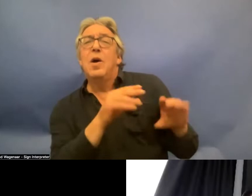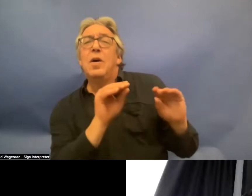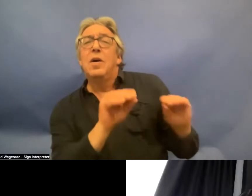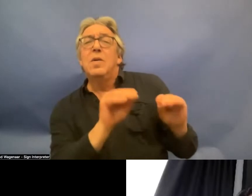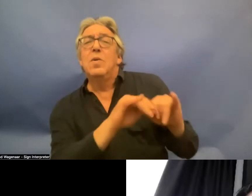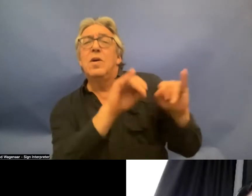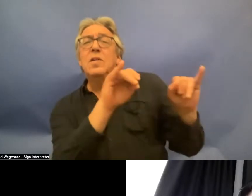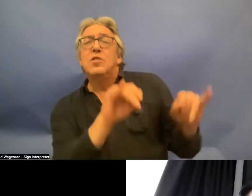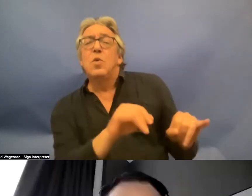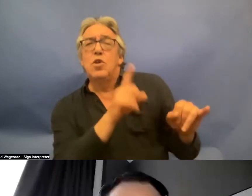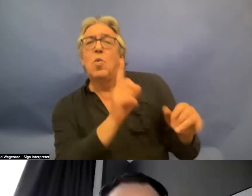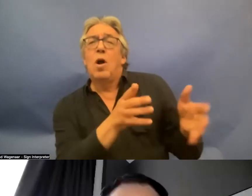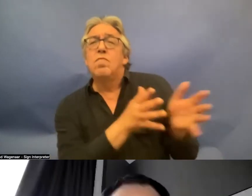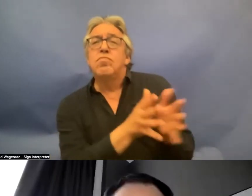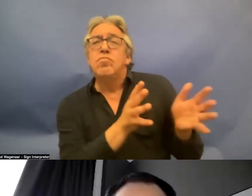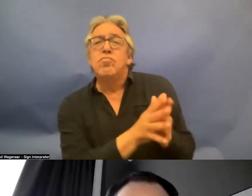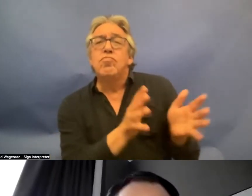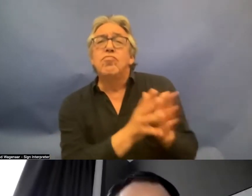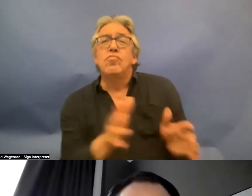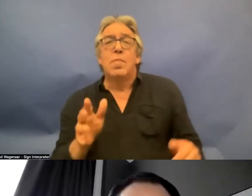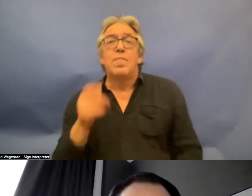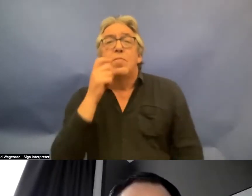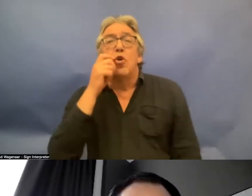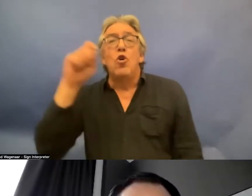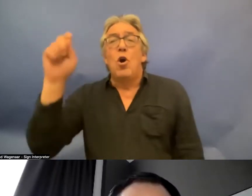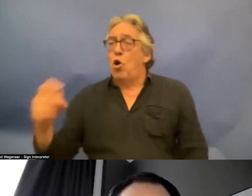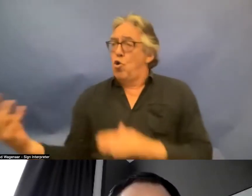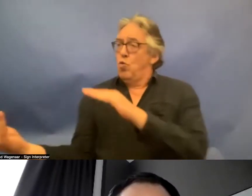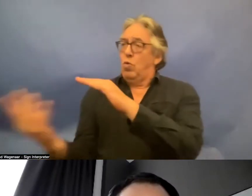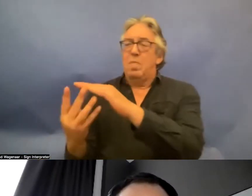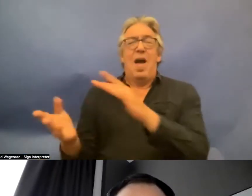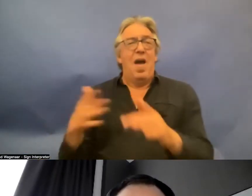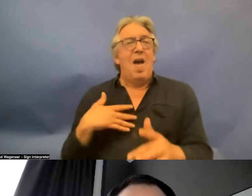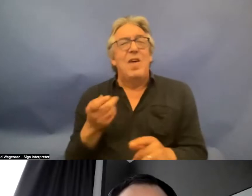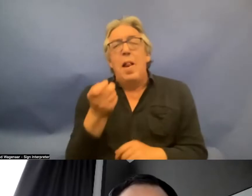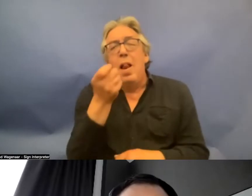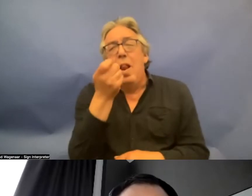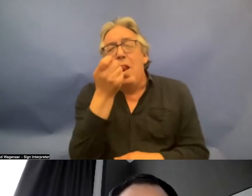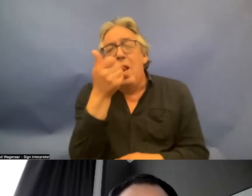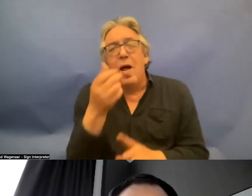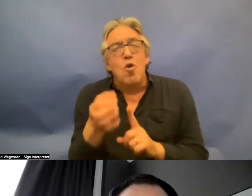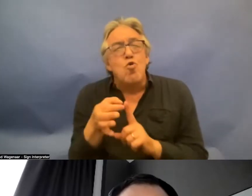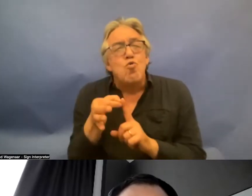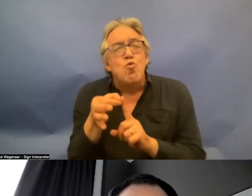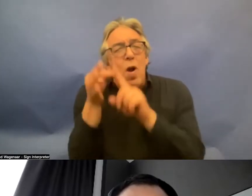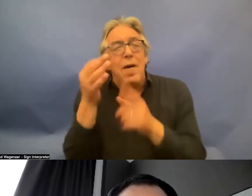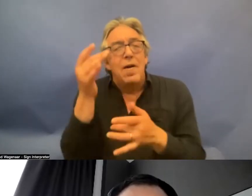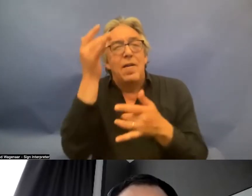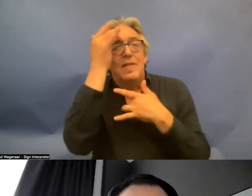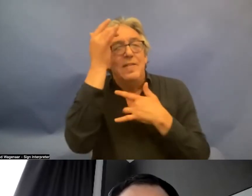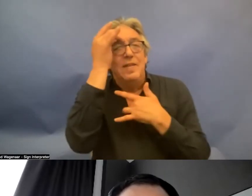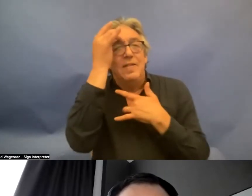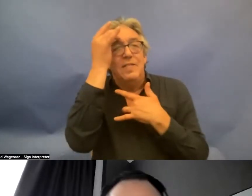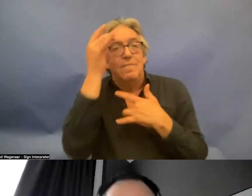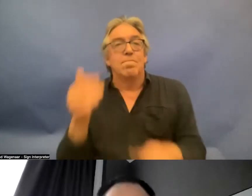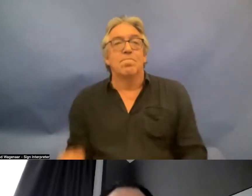on the experiences supporting refugees with rare diseases and lessons learned. Your organization is supporting